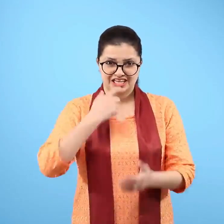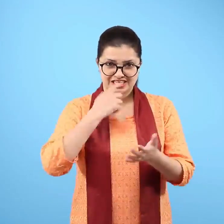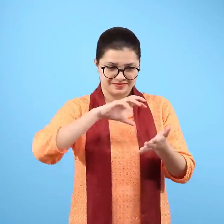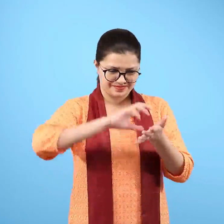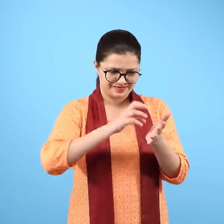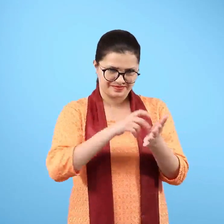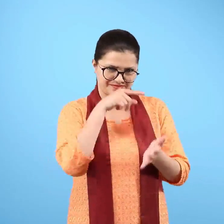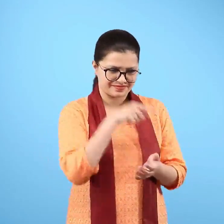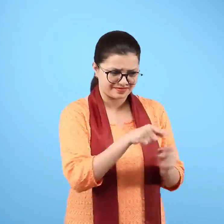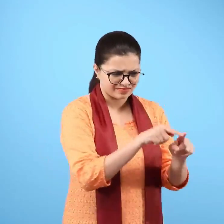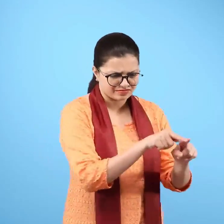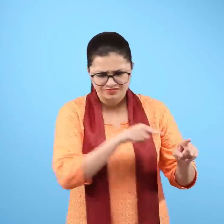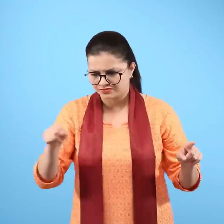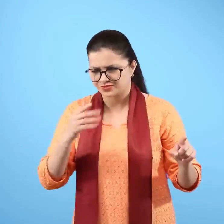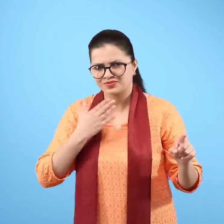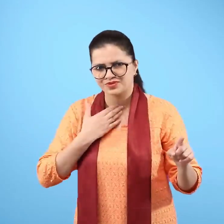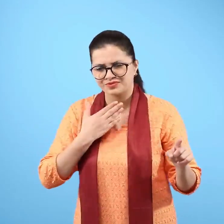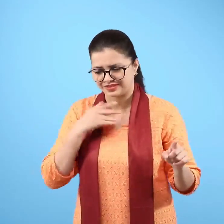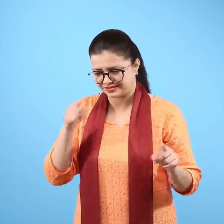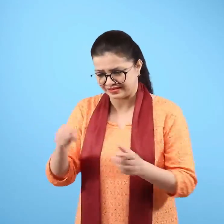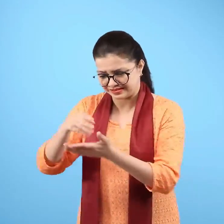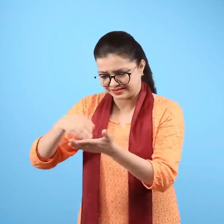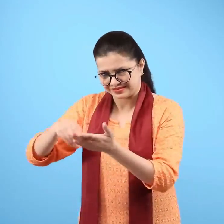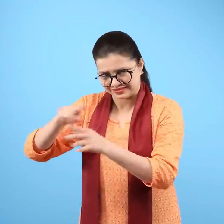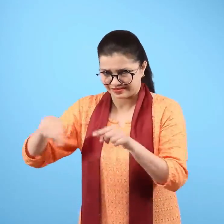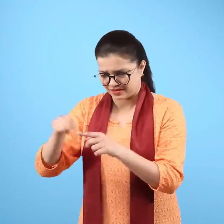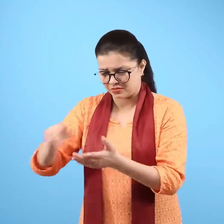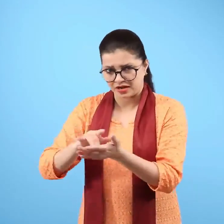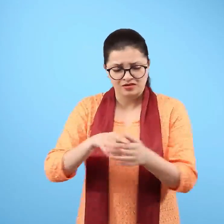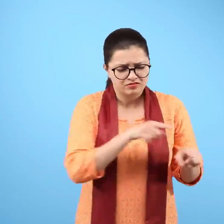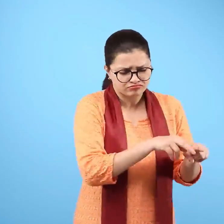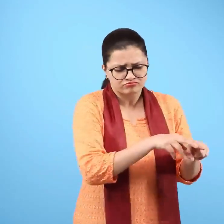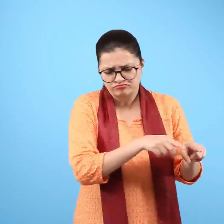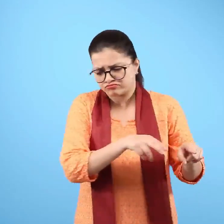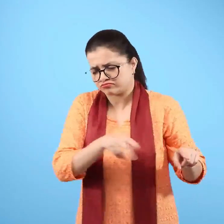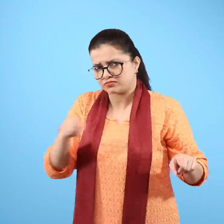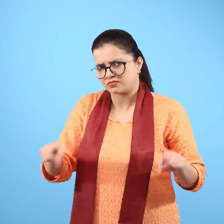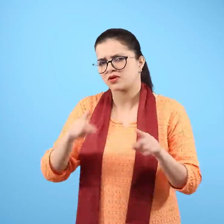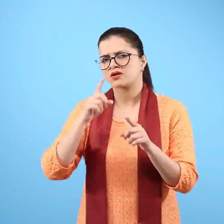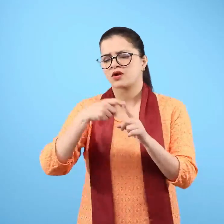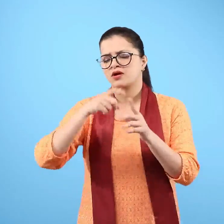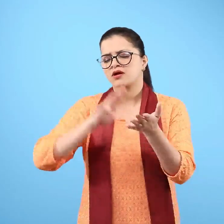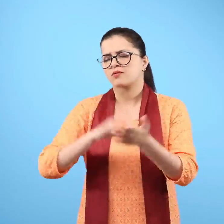How many kilometers will you have to travel if you go from Idlipur to Barfinagar?